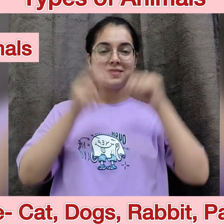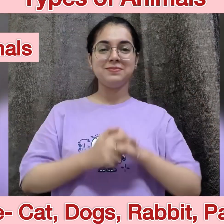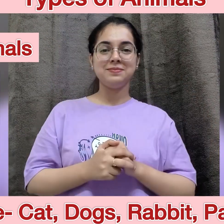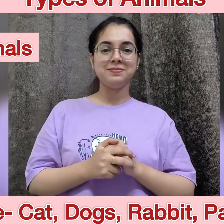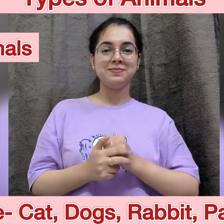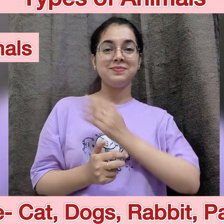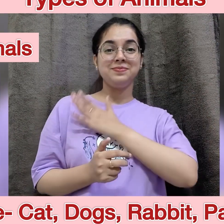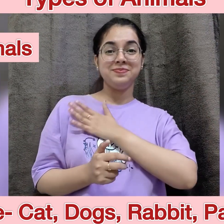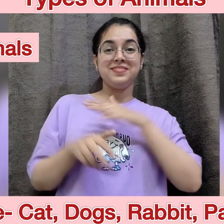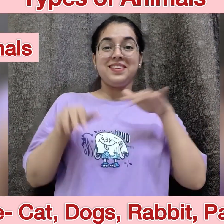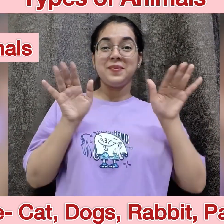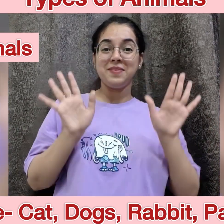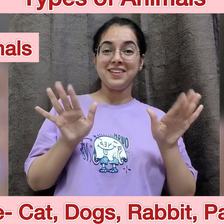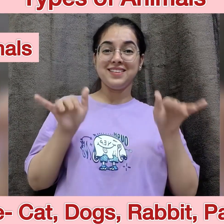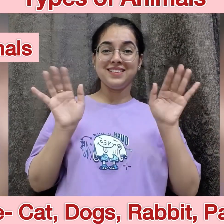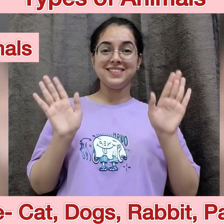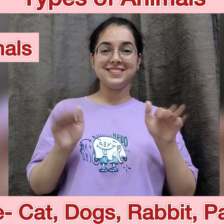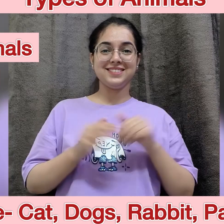rabbit, parrot.